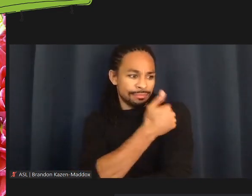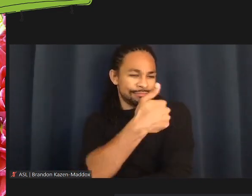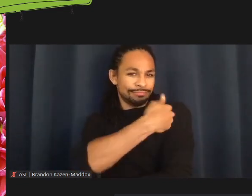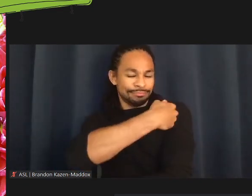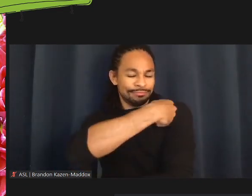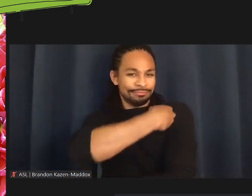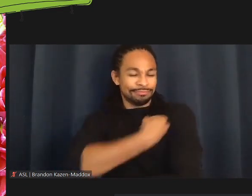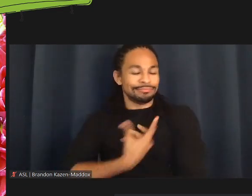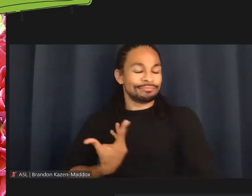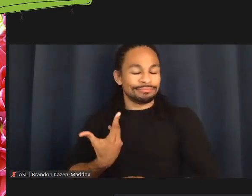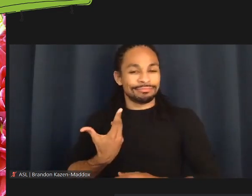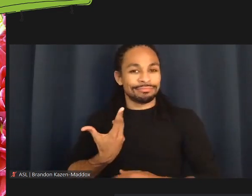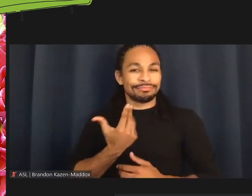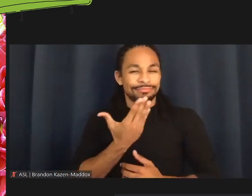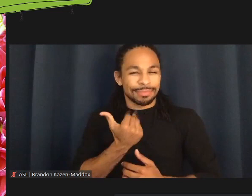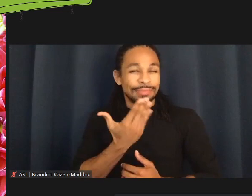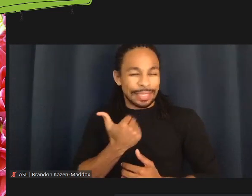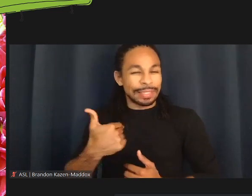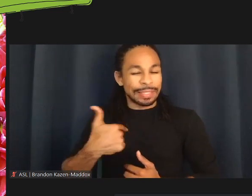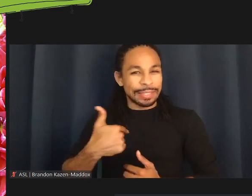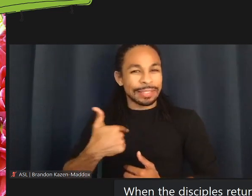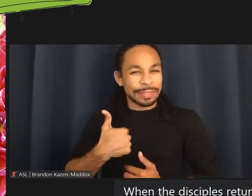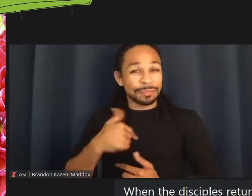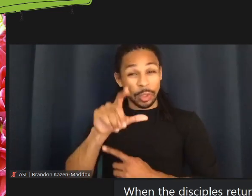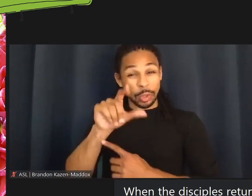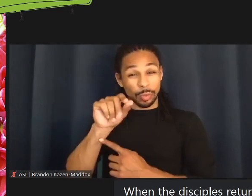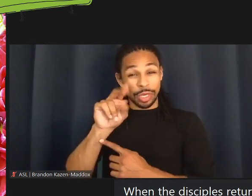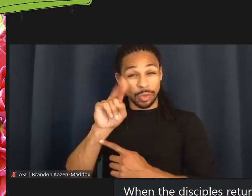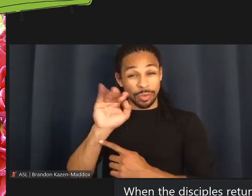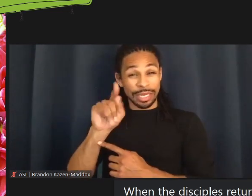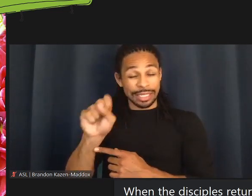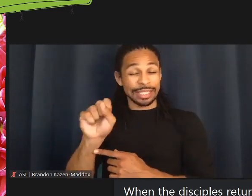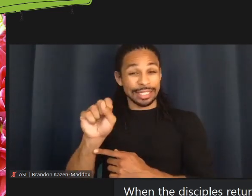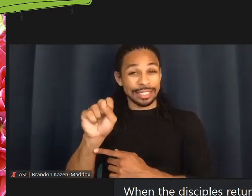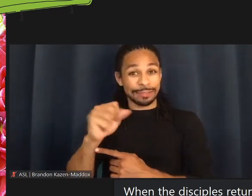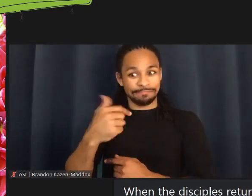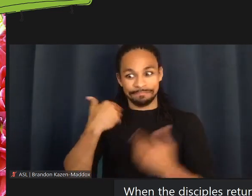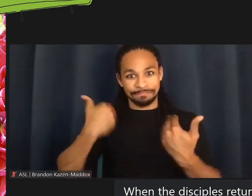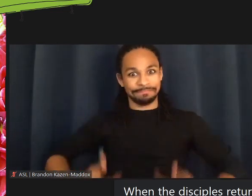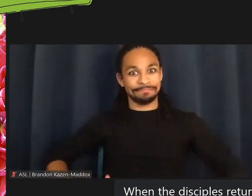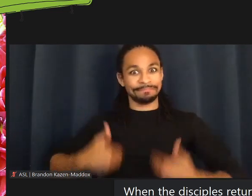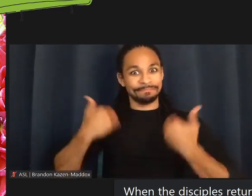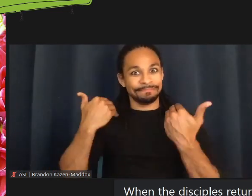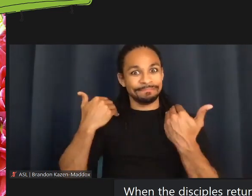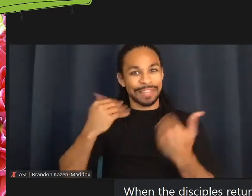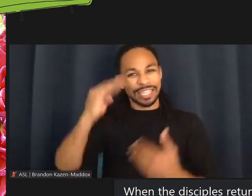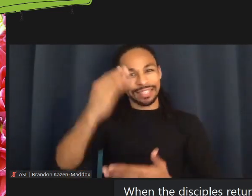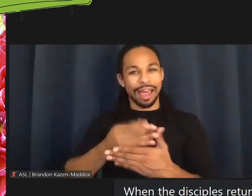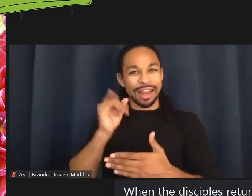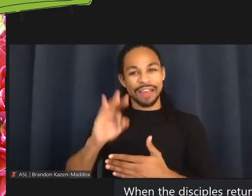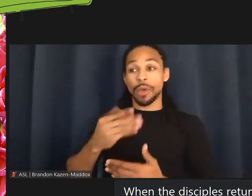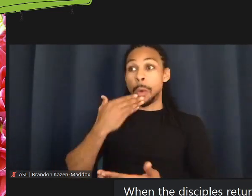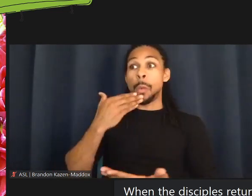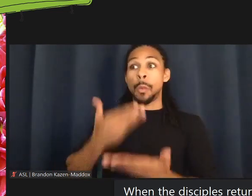units. I, a son of a well-sugared man.